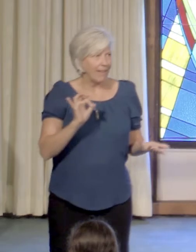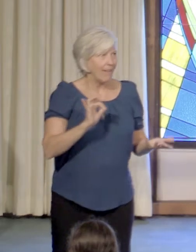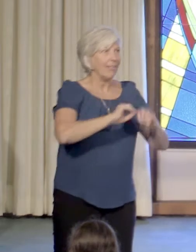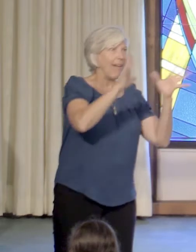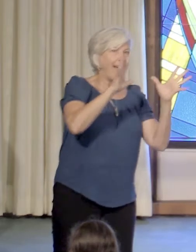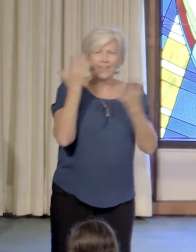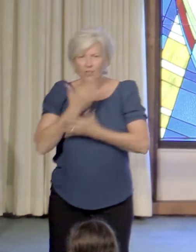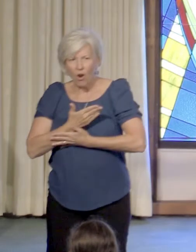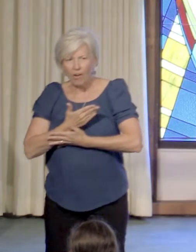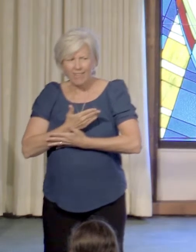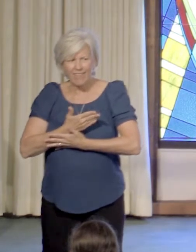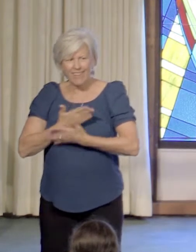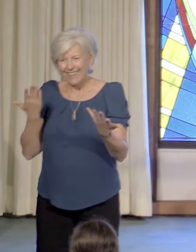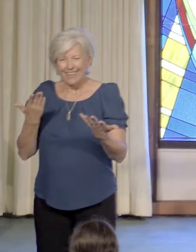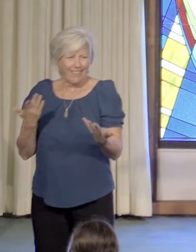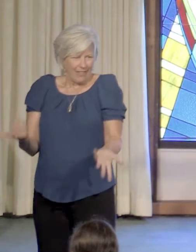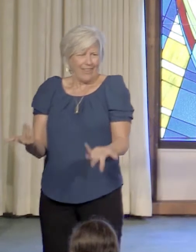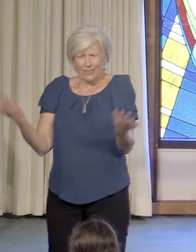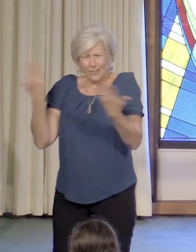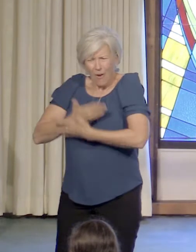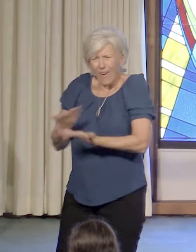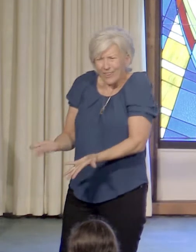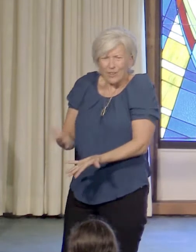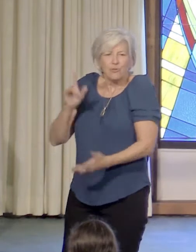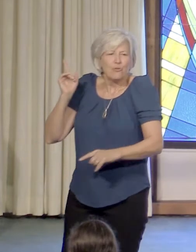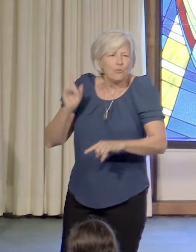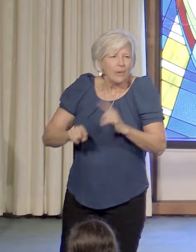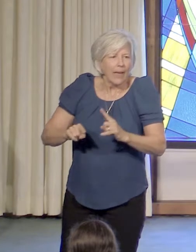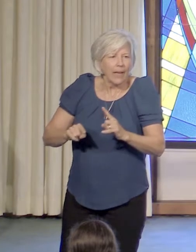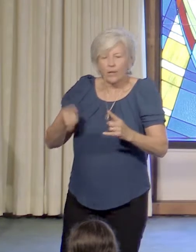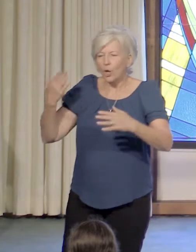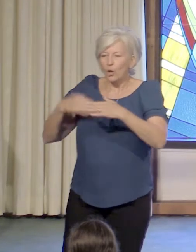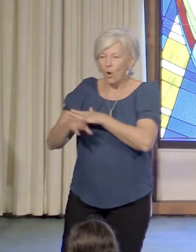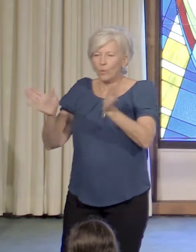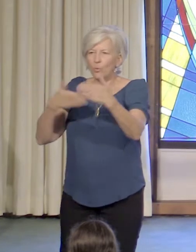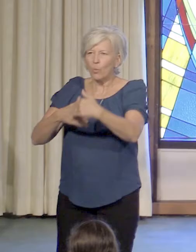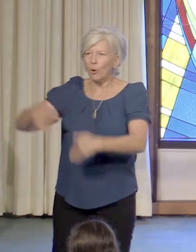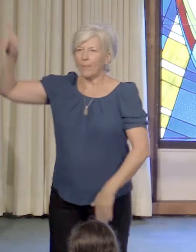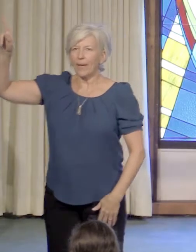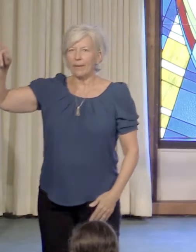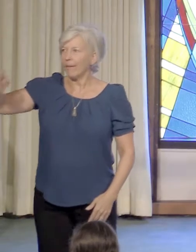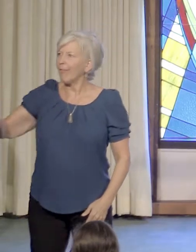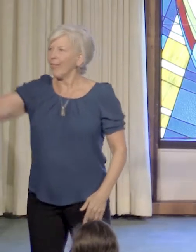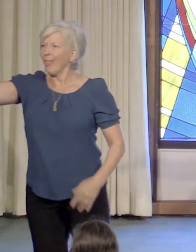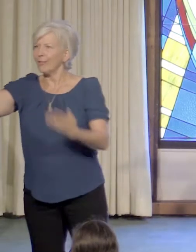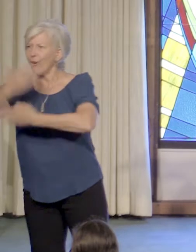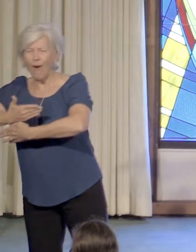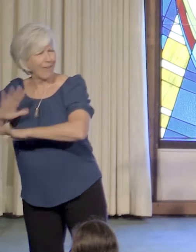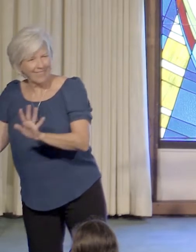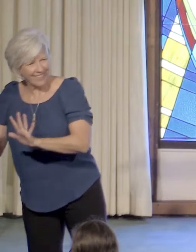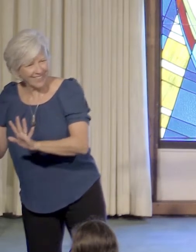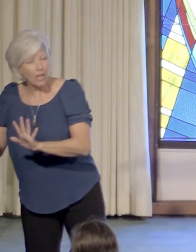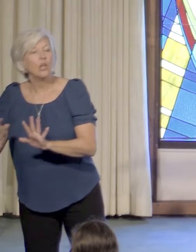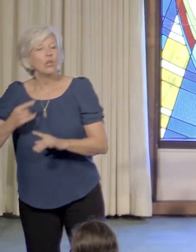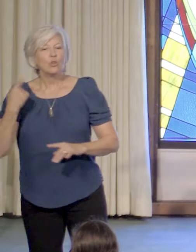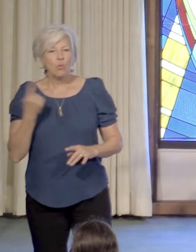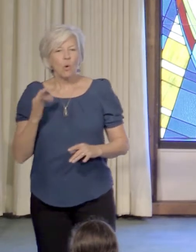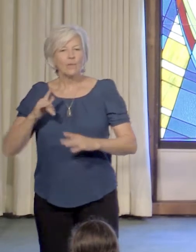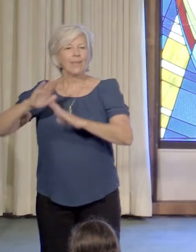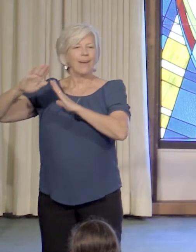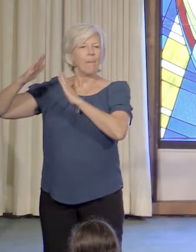Dark is not, you can't shine a dark light, right? All you can do is block the light.